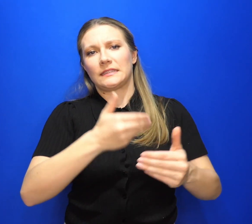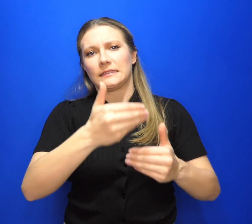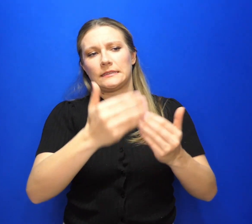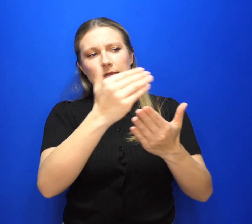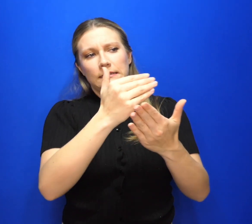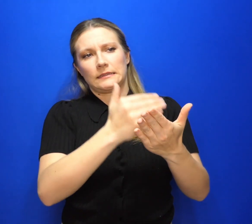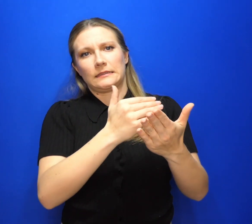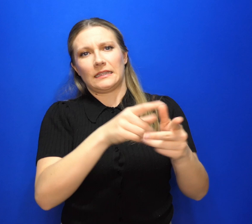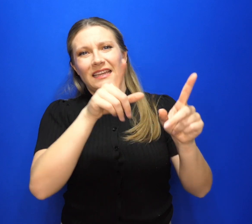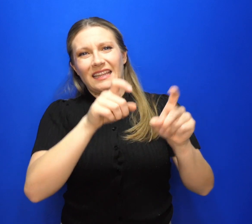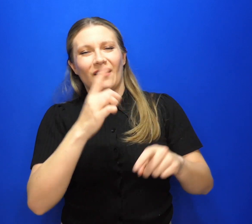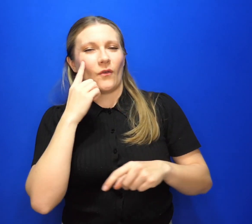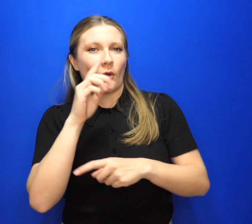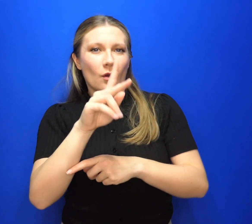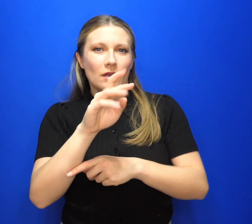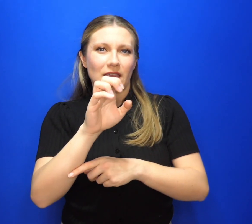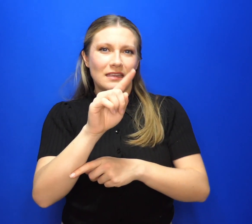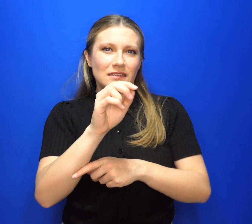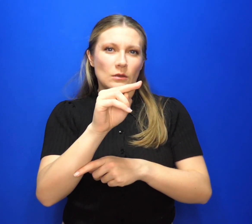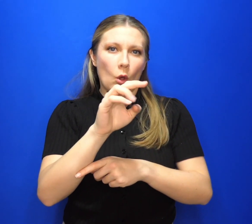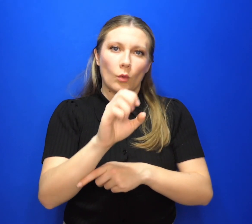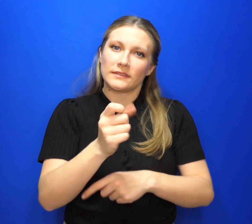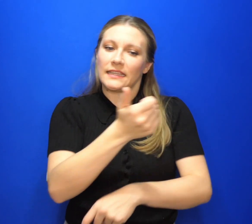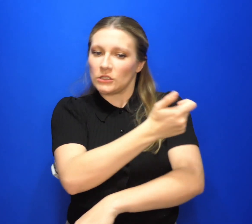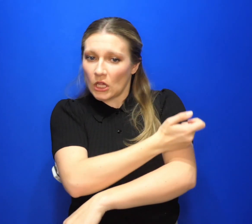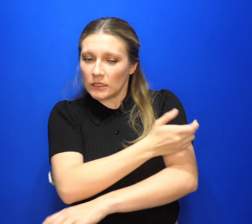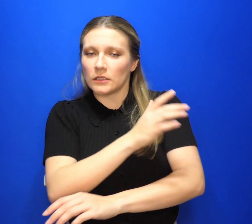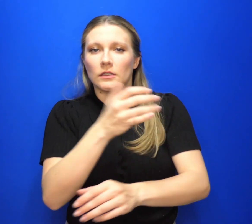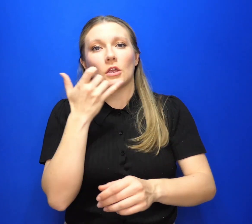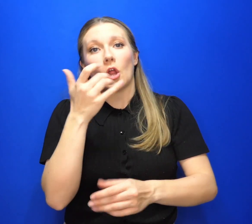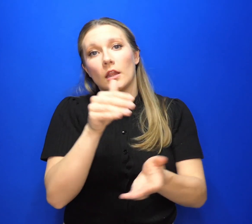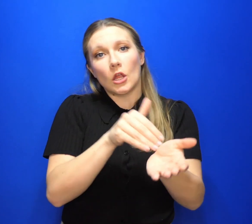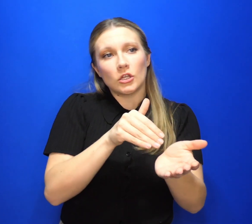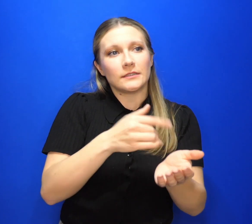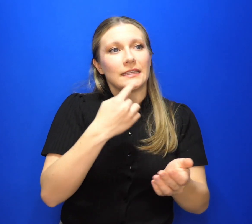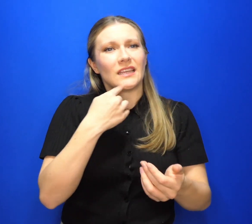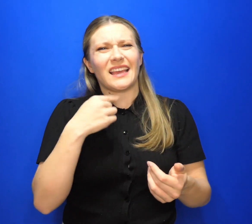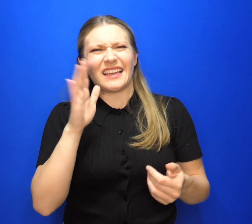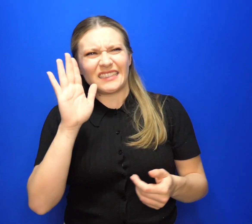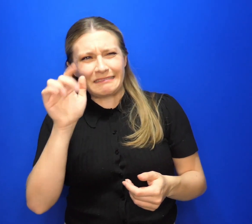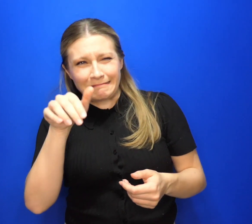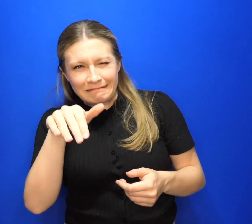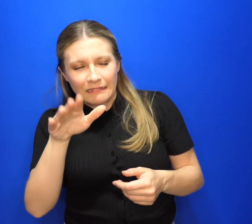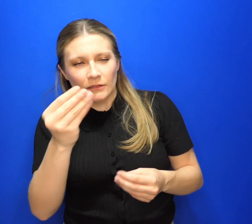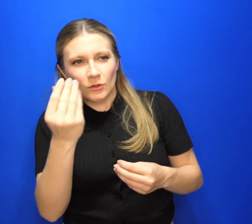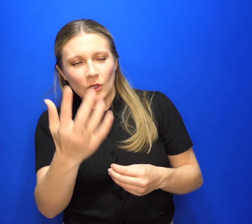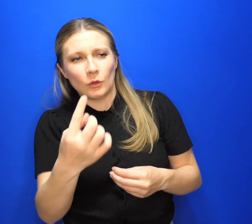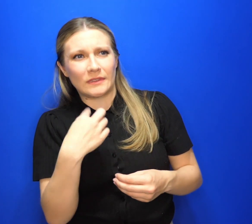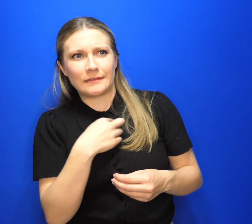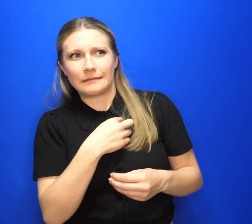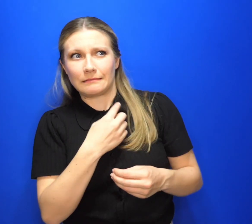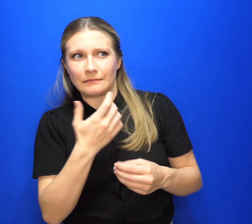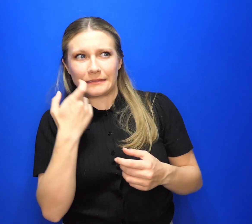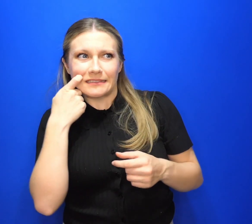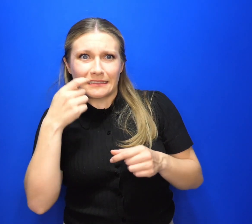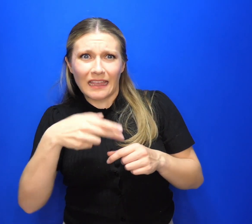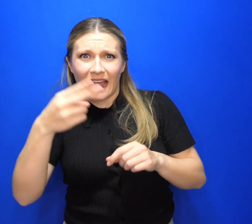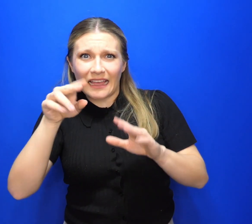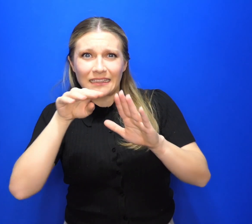test for ketones, dose, call your doctor and say, hey, we've been running higher all of a sudden.